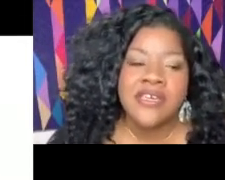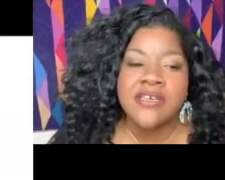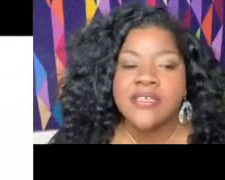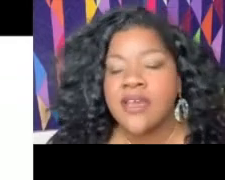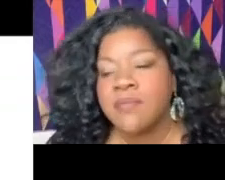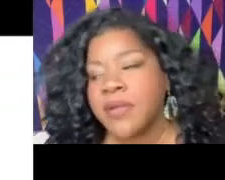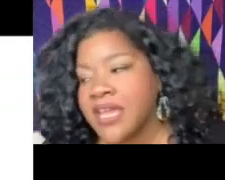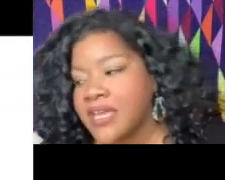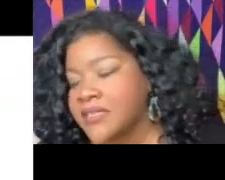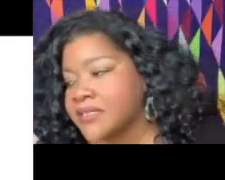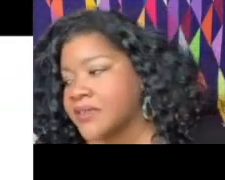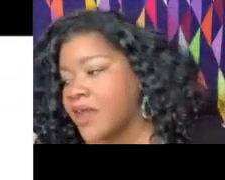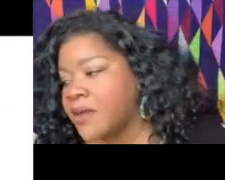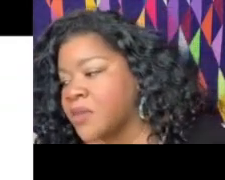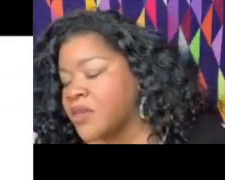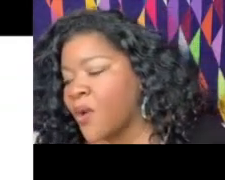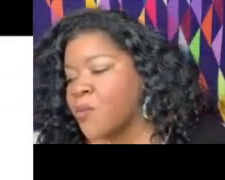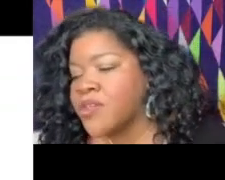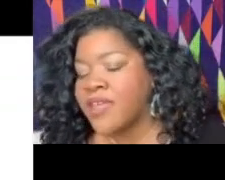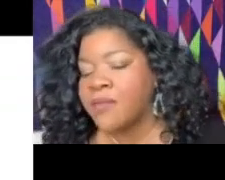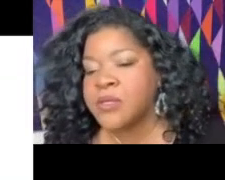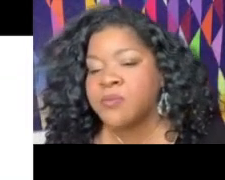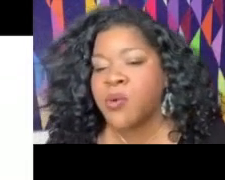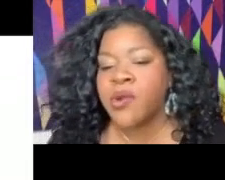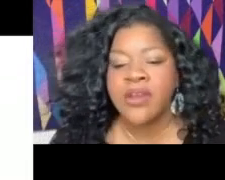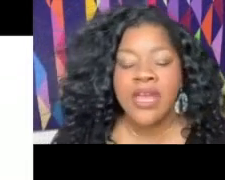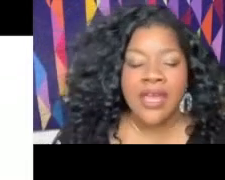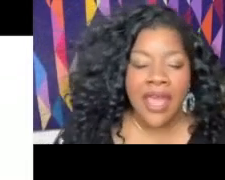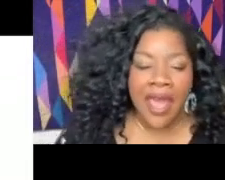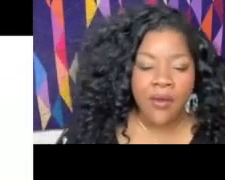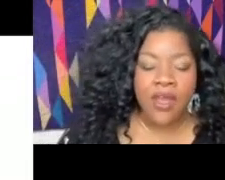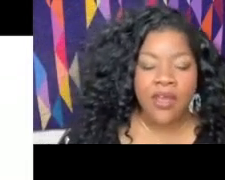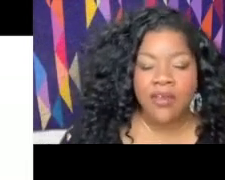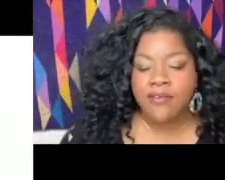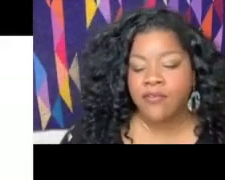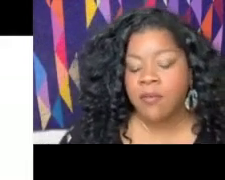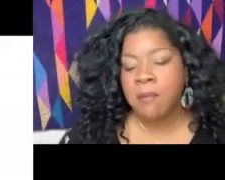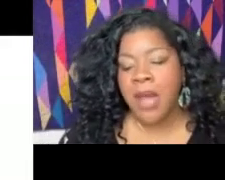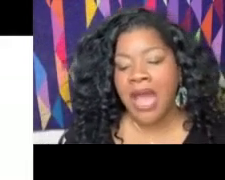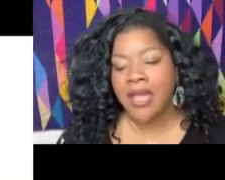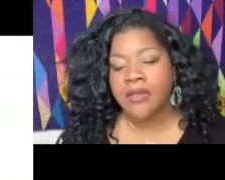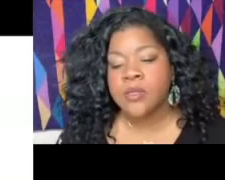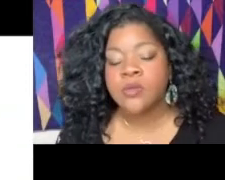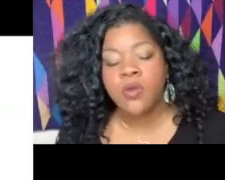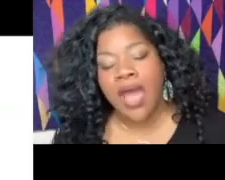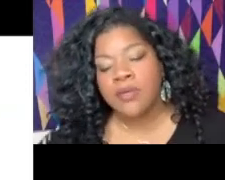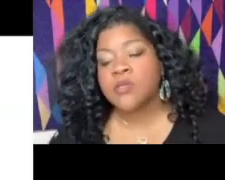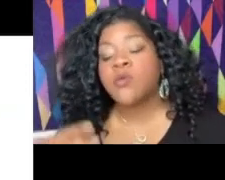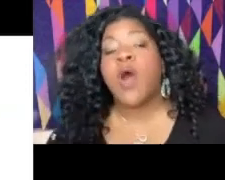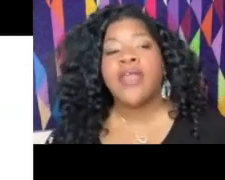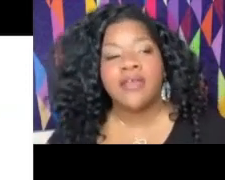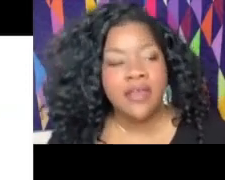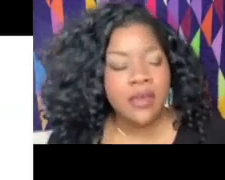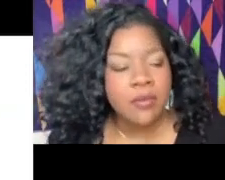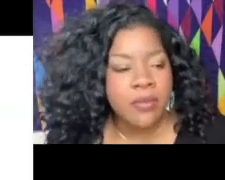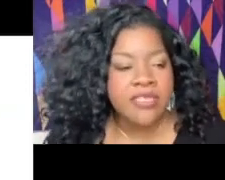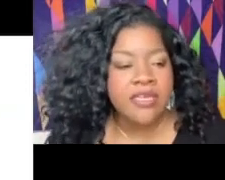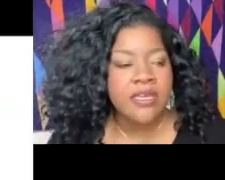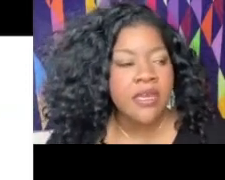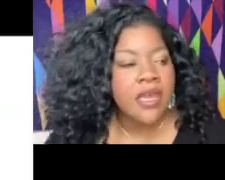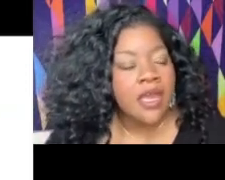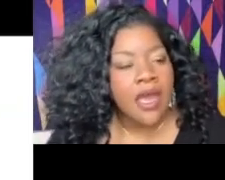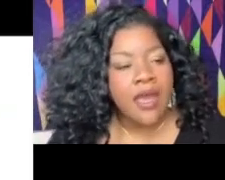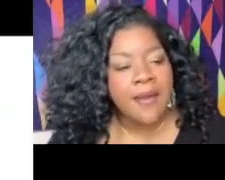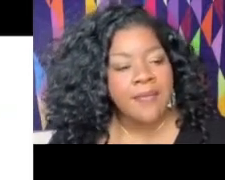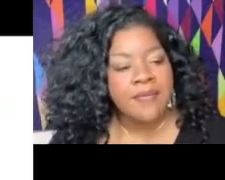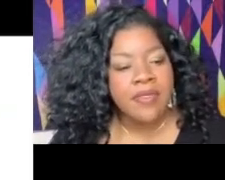House is a place in Homewood that was born out of I was squatting in a